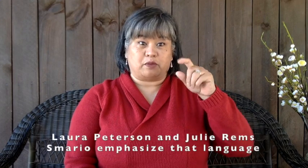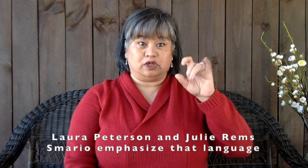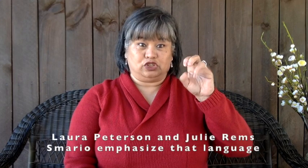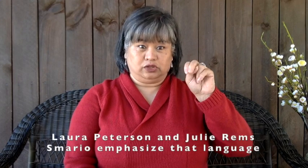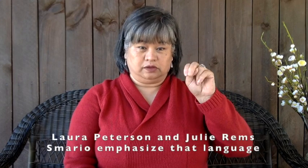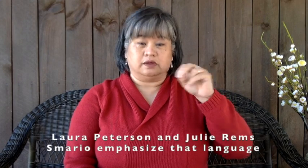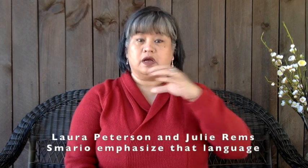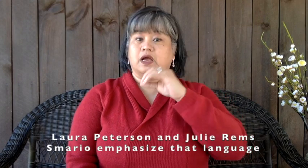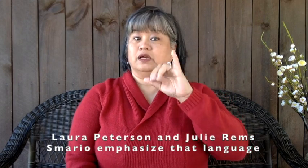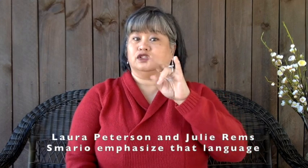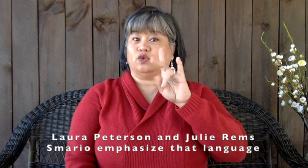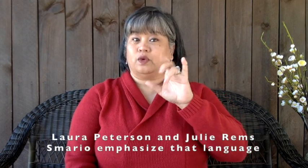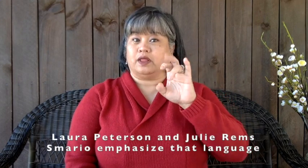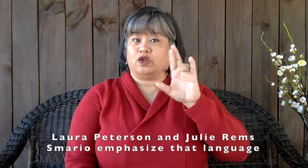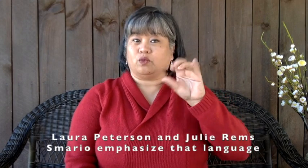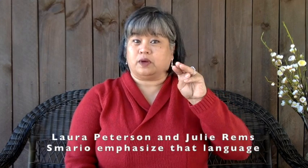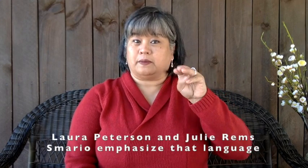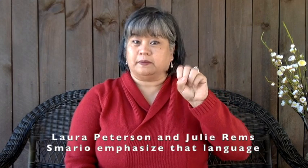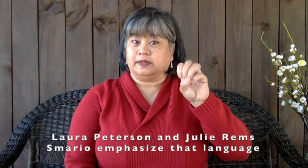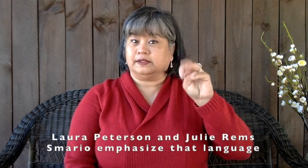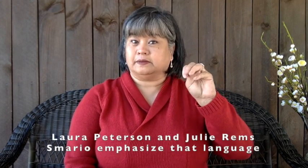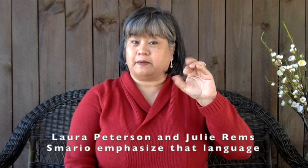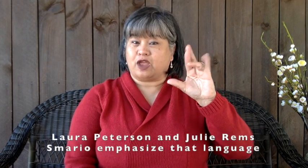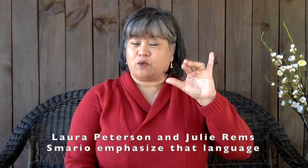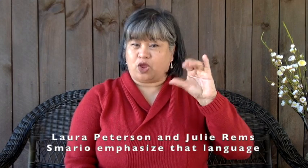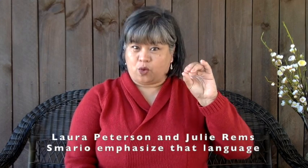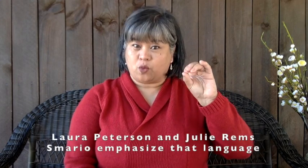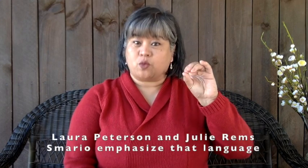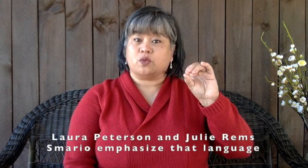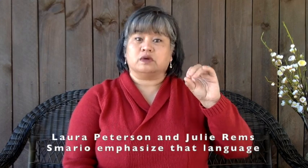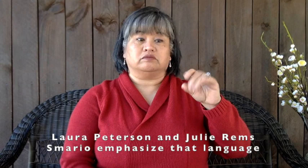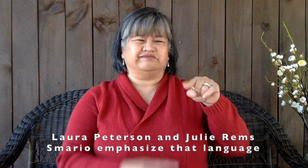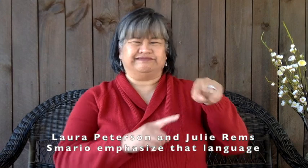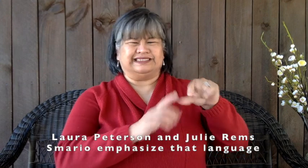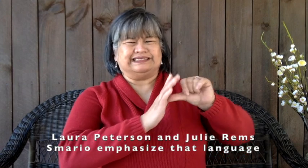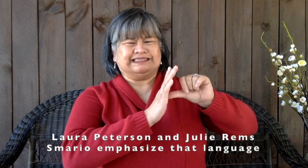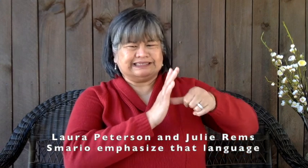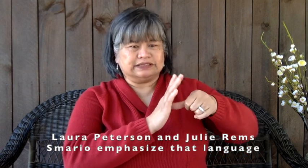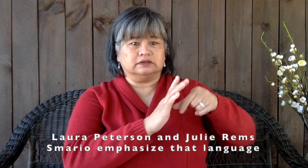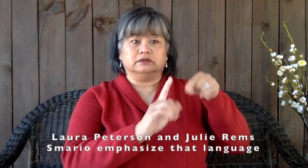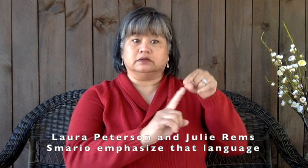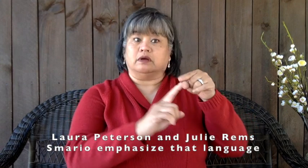Laura Peterson and Julie Rams Samario emphasized the language